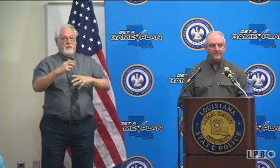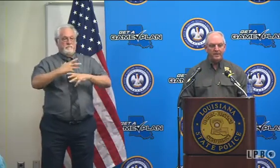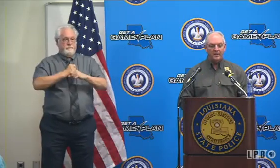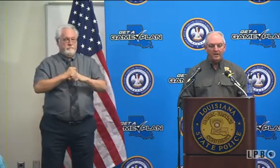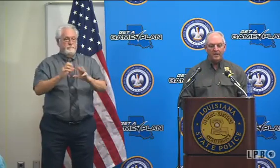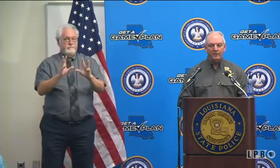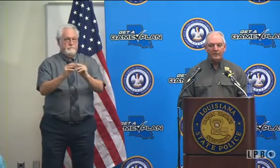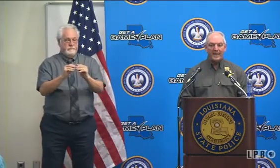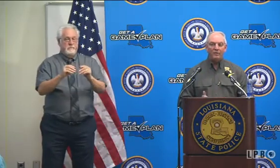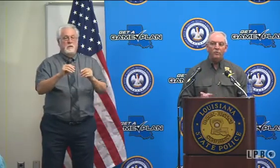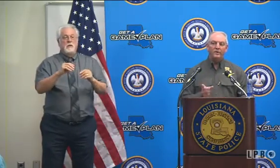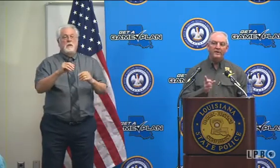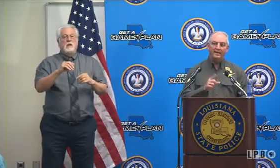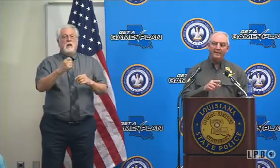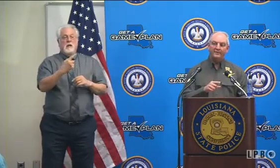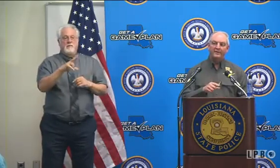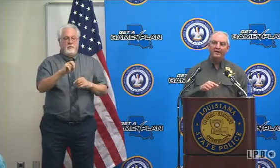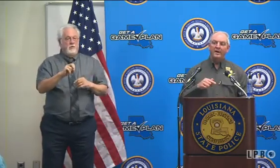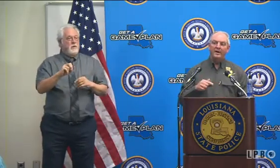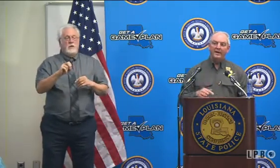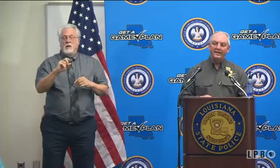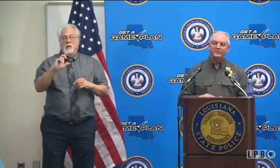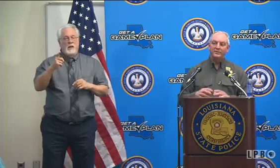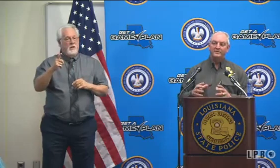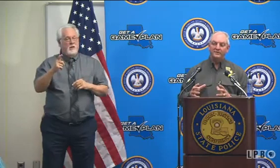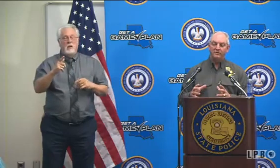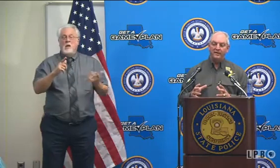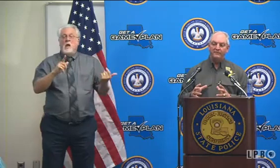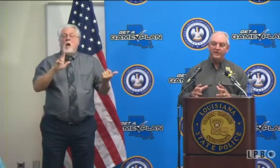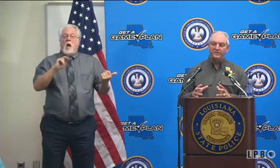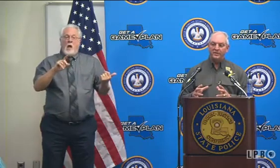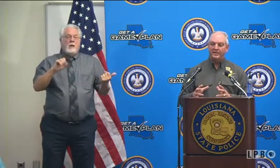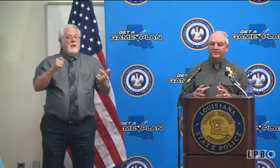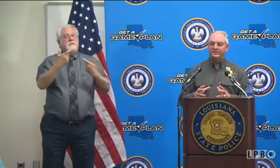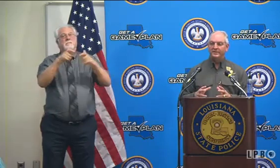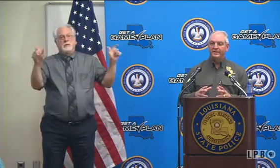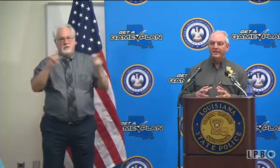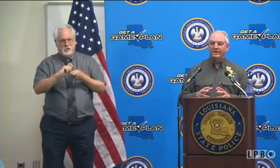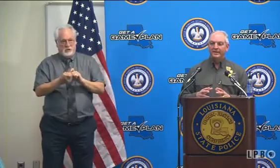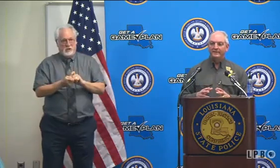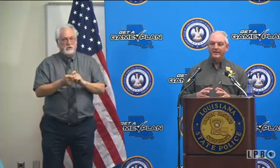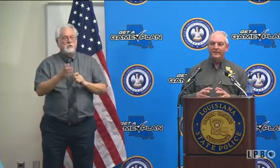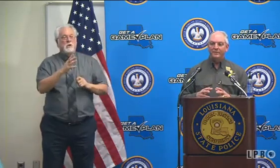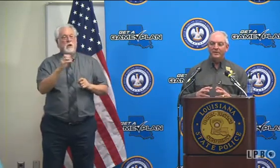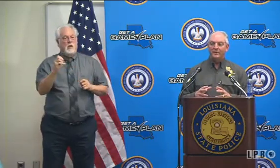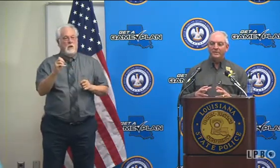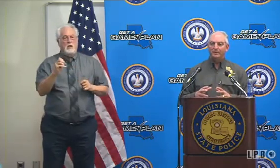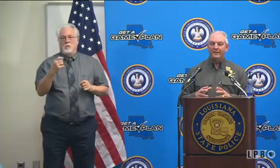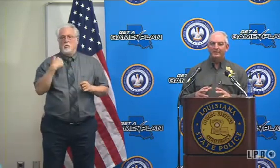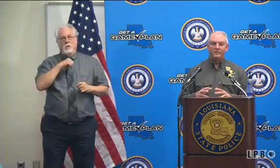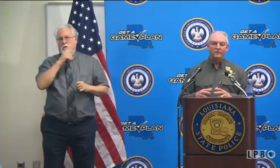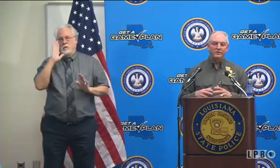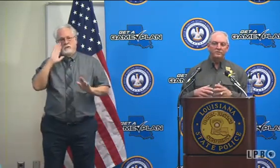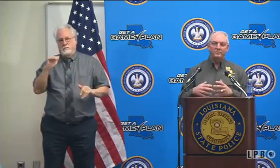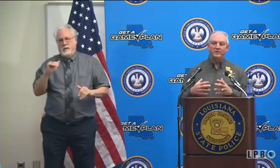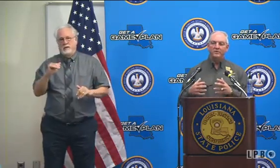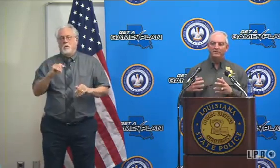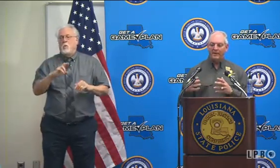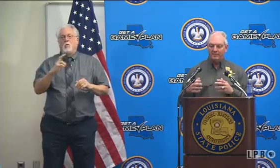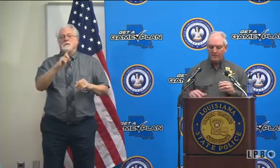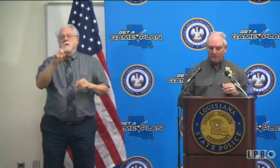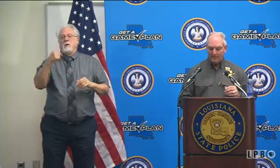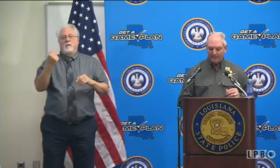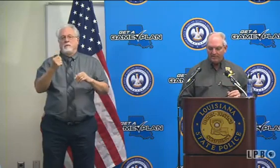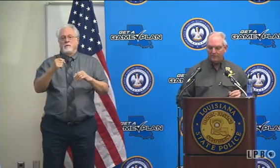frame. Without one later, unless there is a significant change that we don't expect, or there's some other